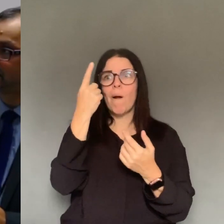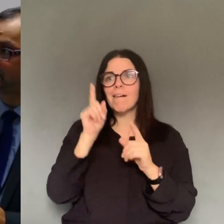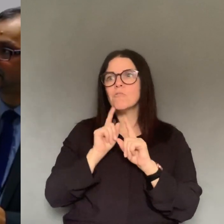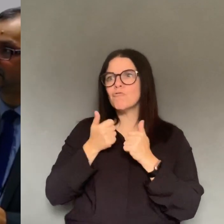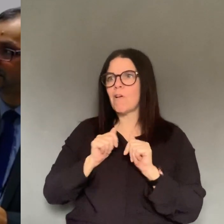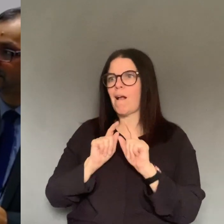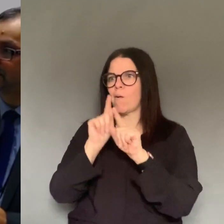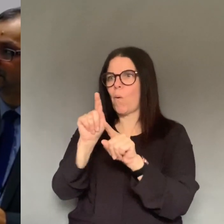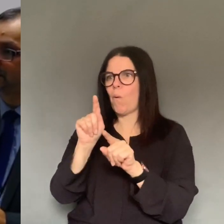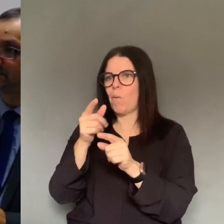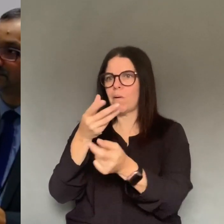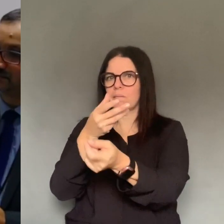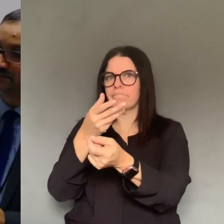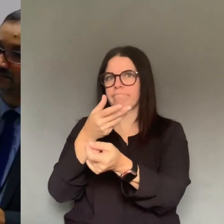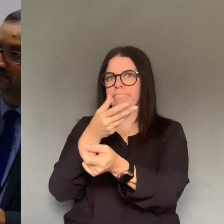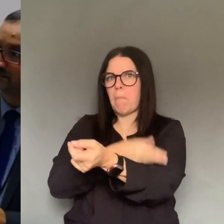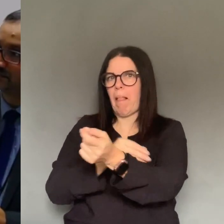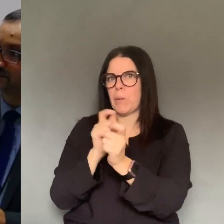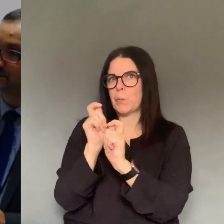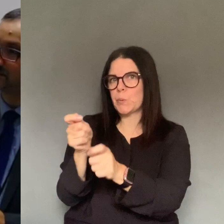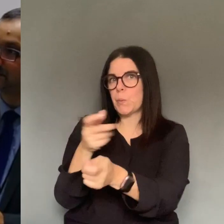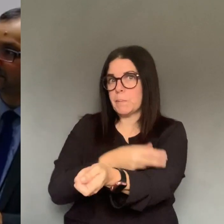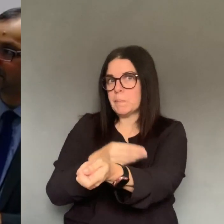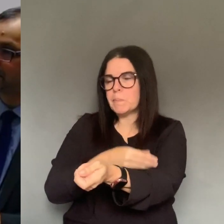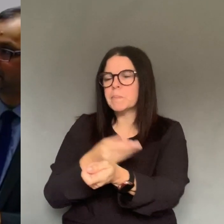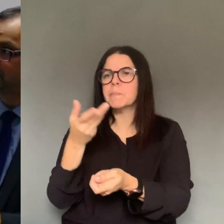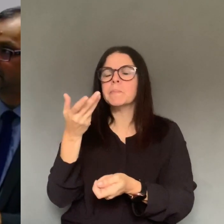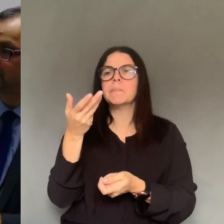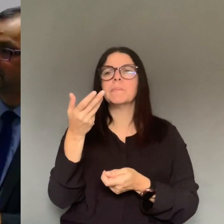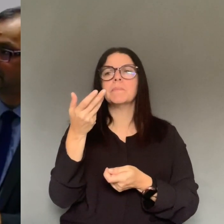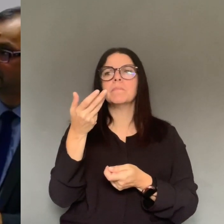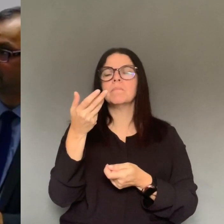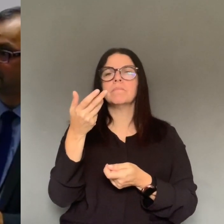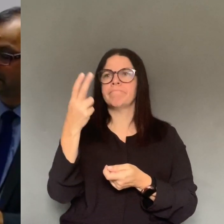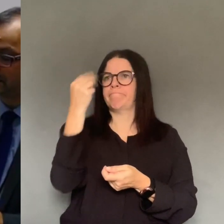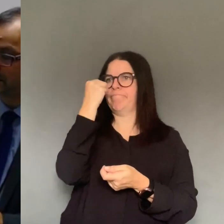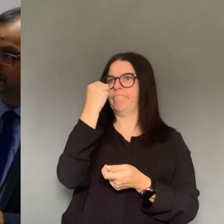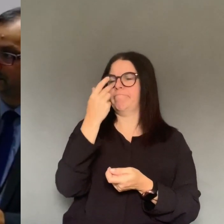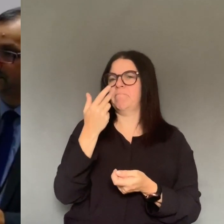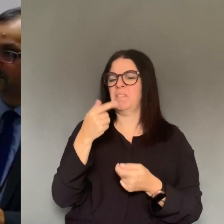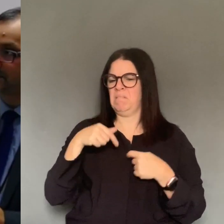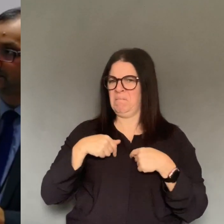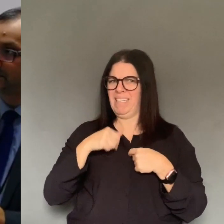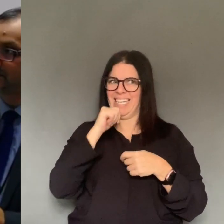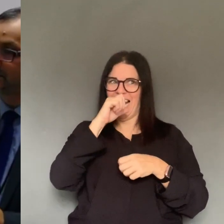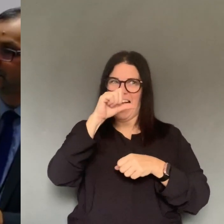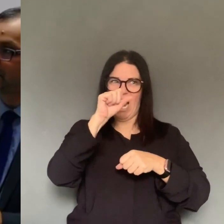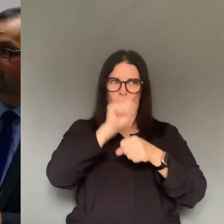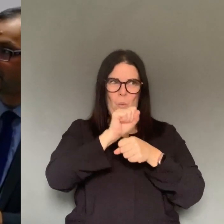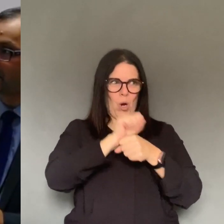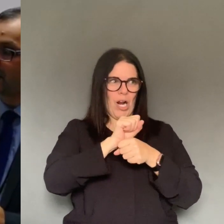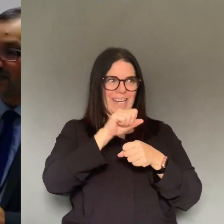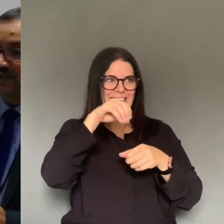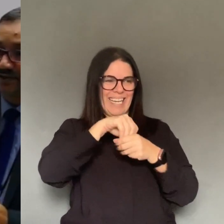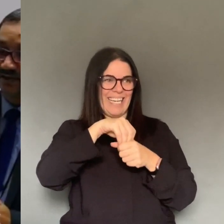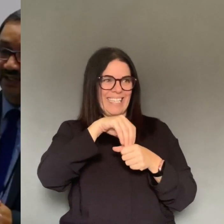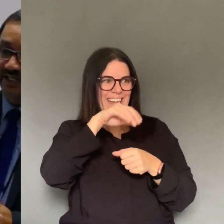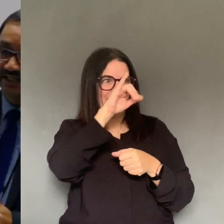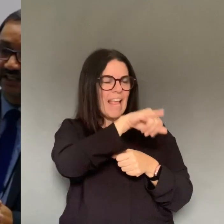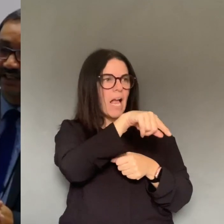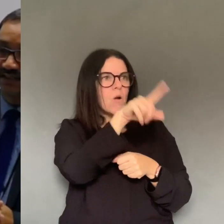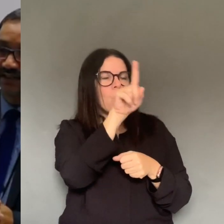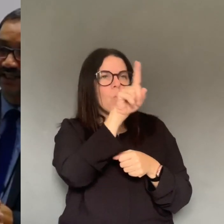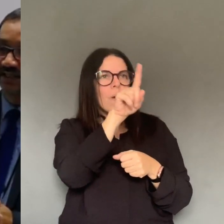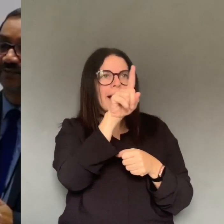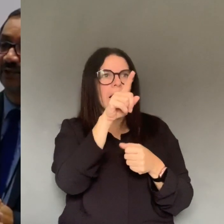because they're not on the front line. They're not at a high exposure, facility. So what do you say to them? So I